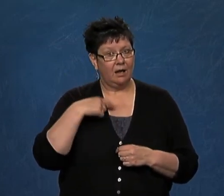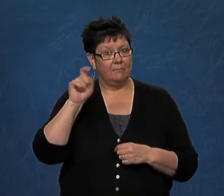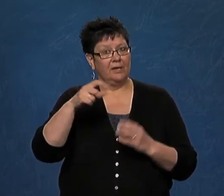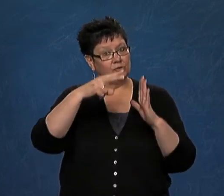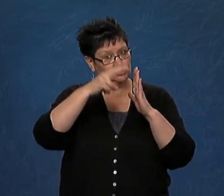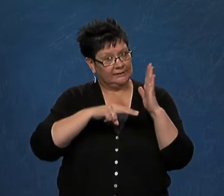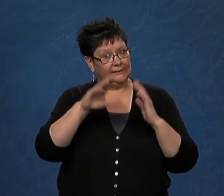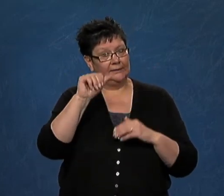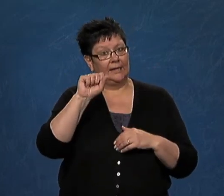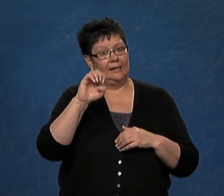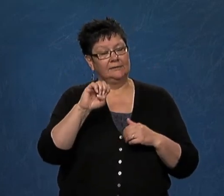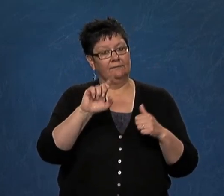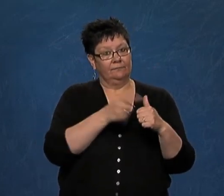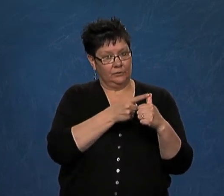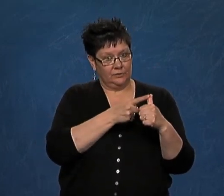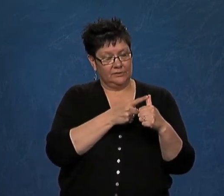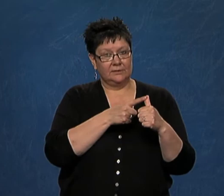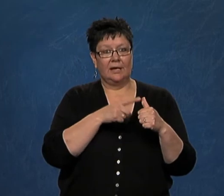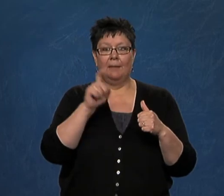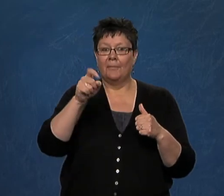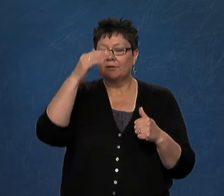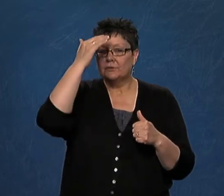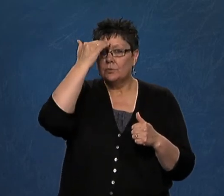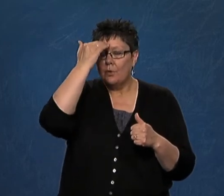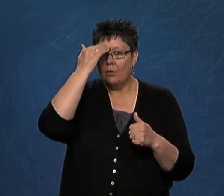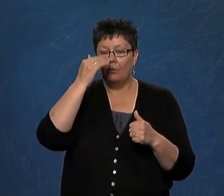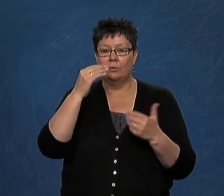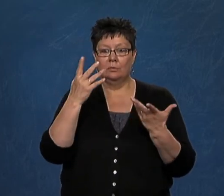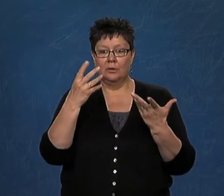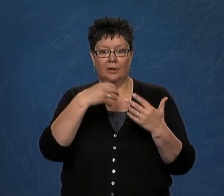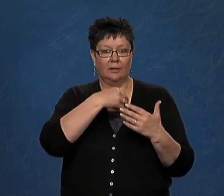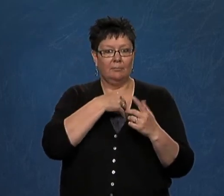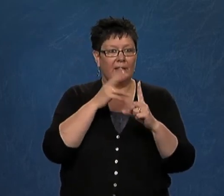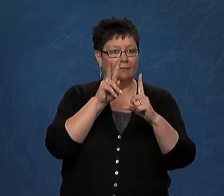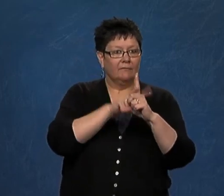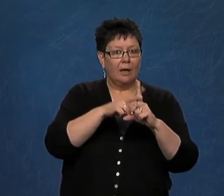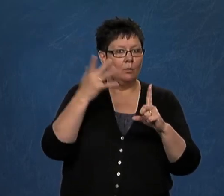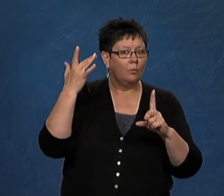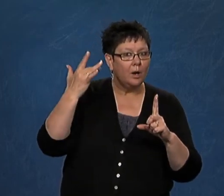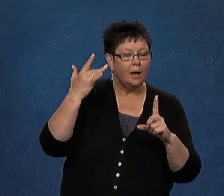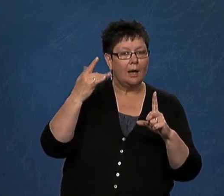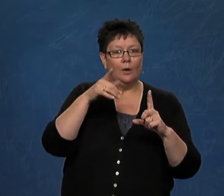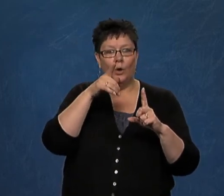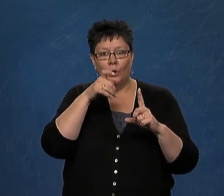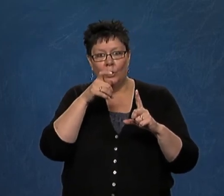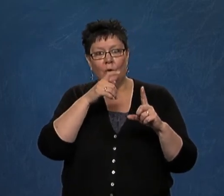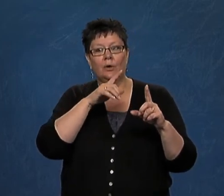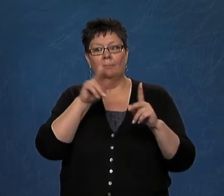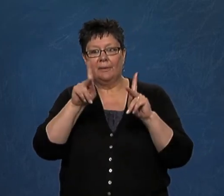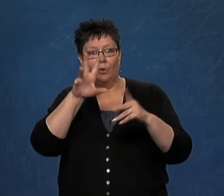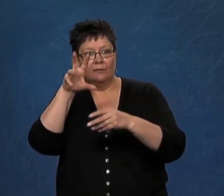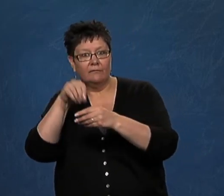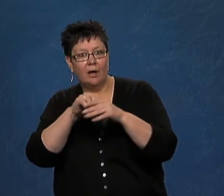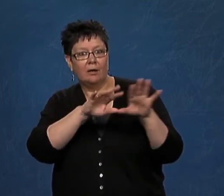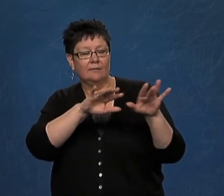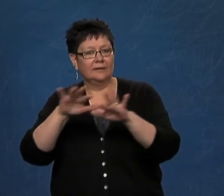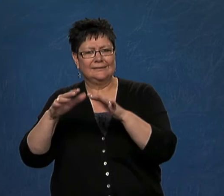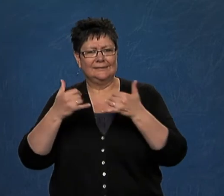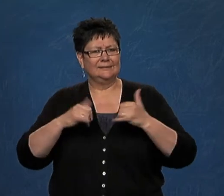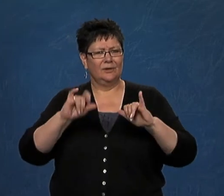it's unlike VRS. You have to be able to read the case. You have to understand who's filing the